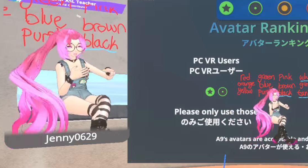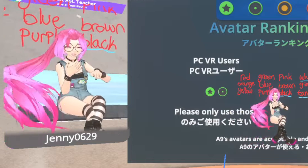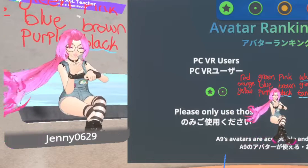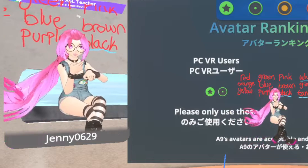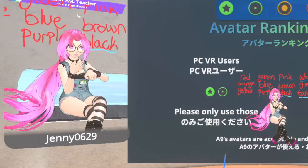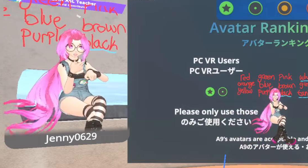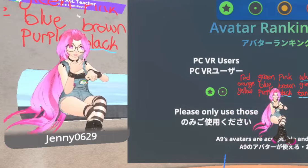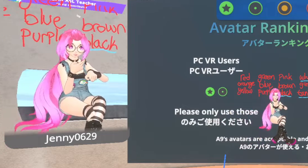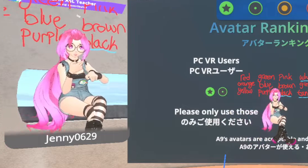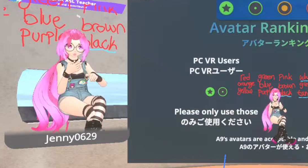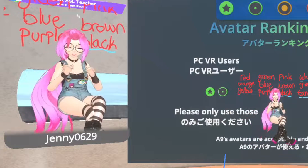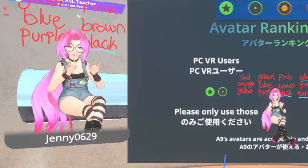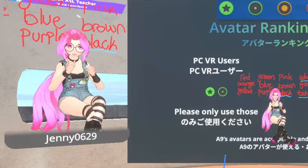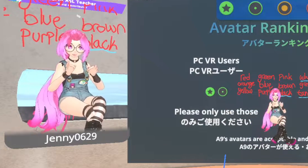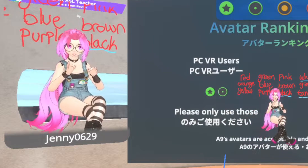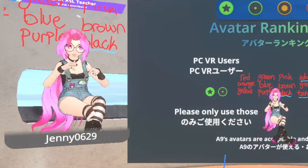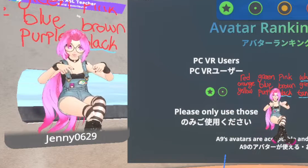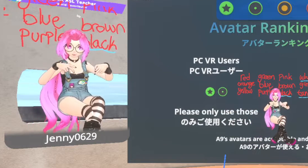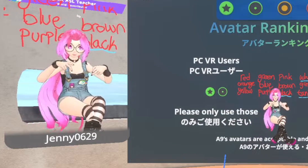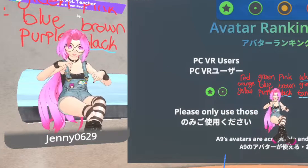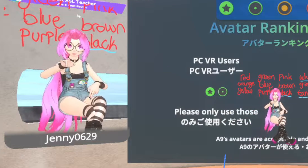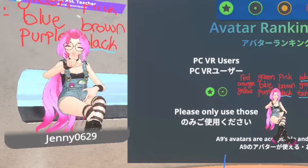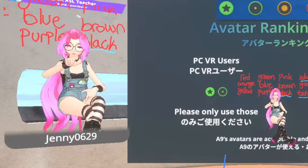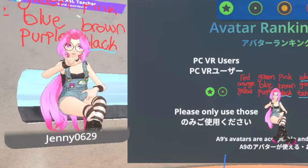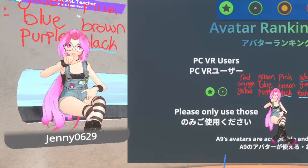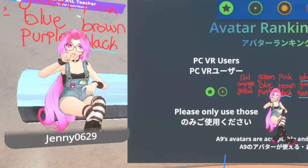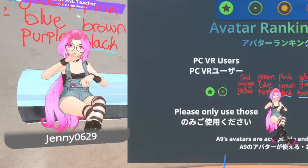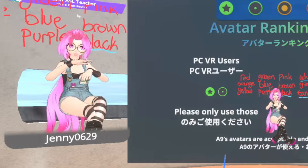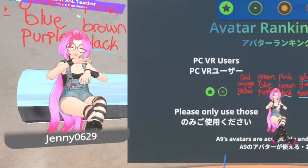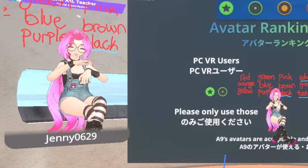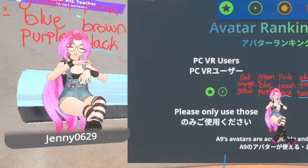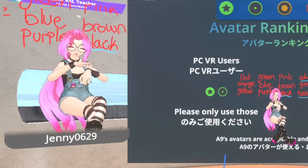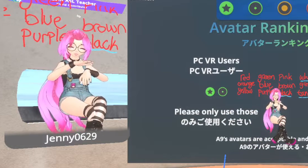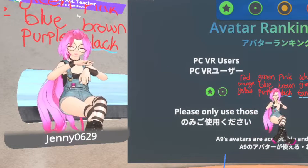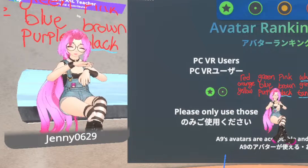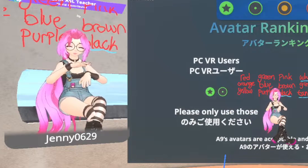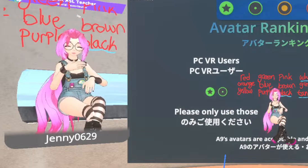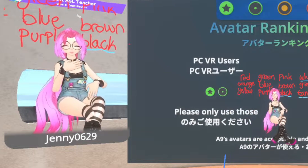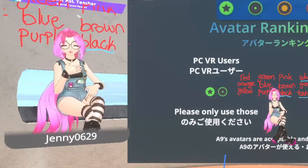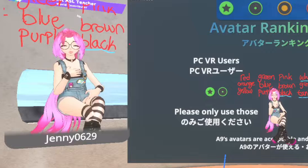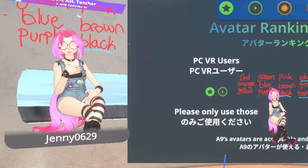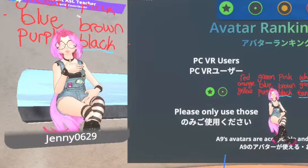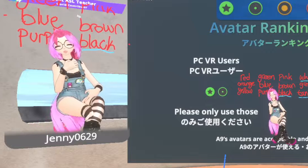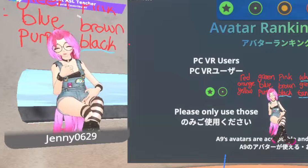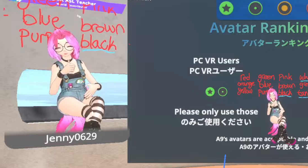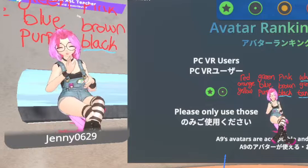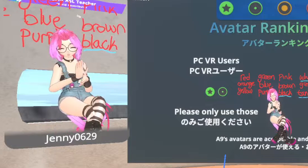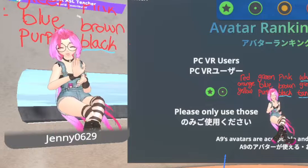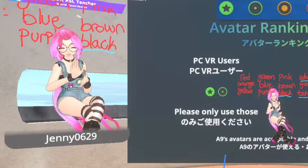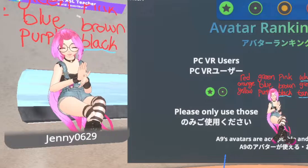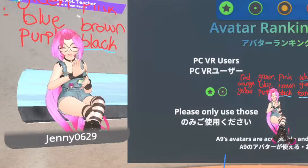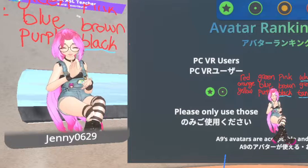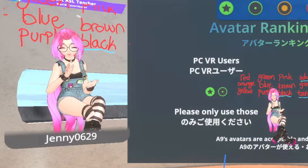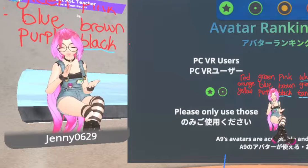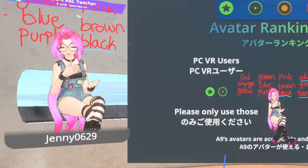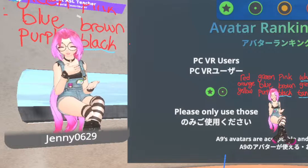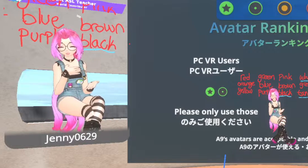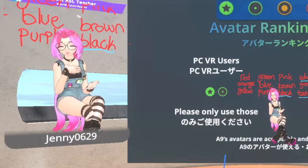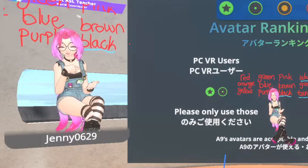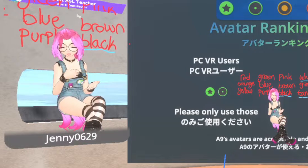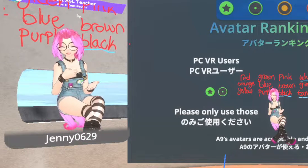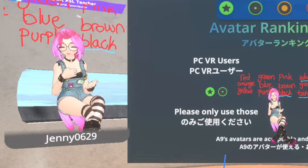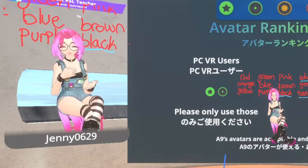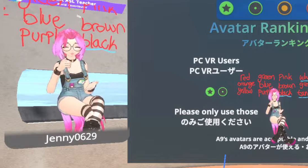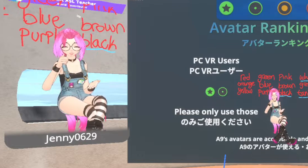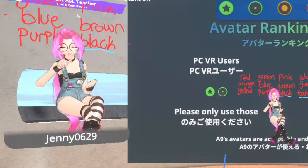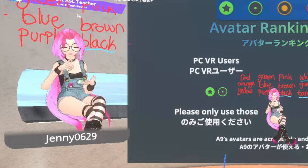can use these words to describe people. Just like in English, you can say white piece of paper,